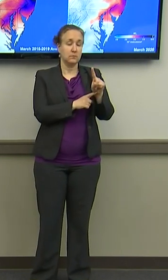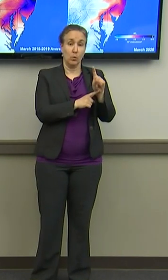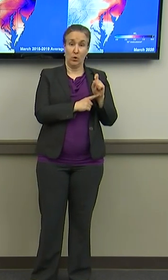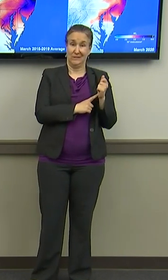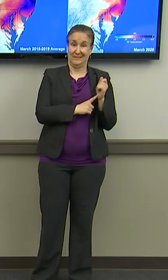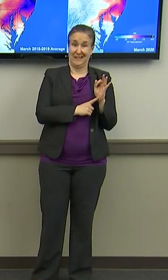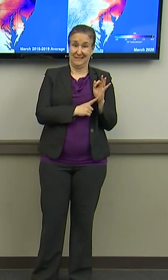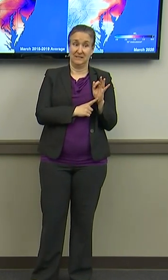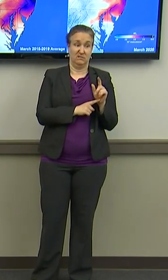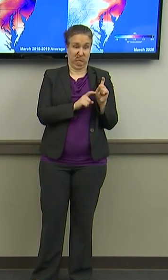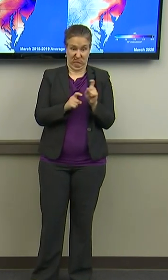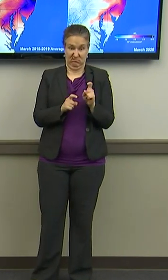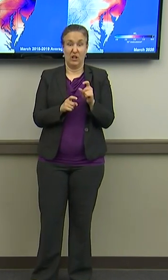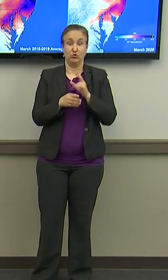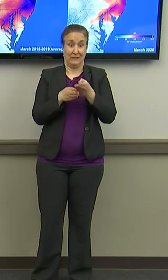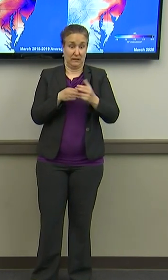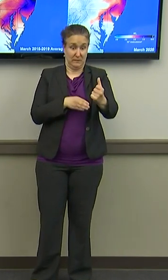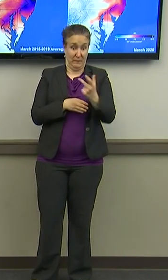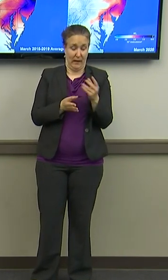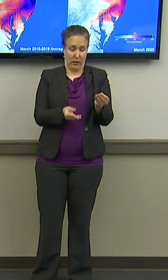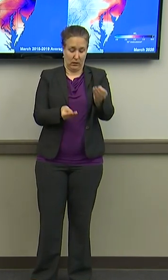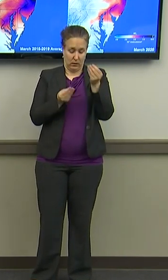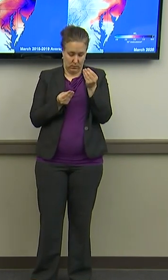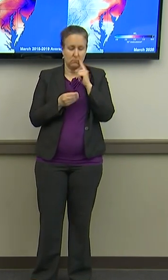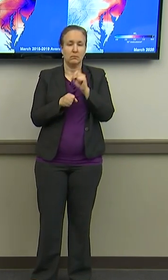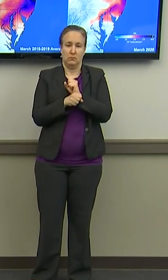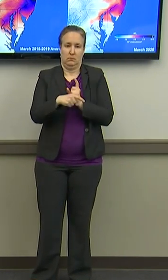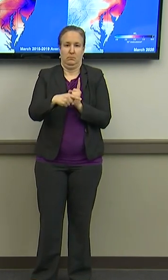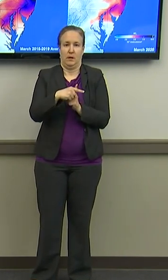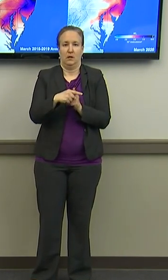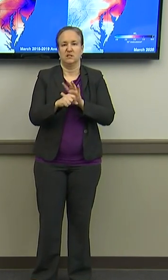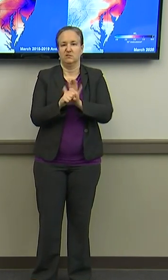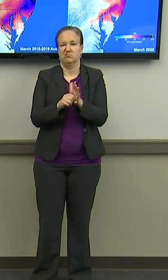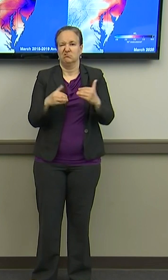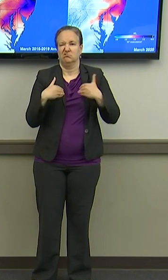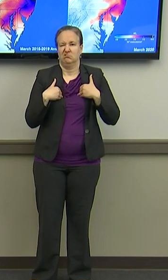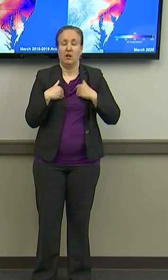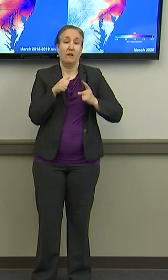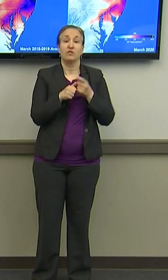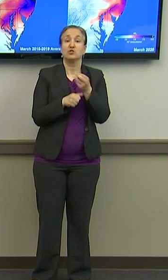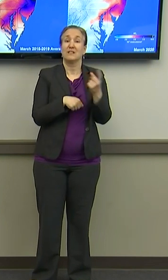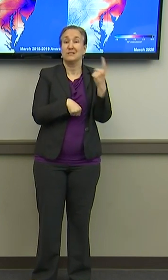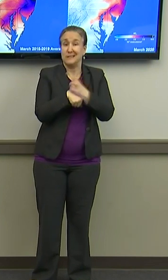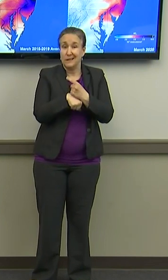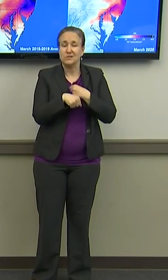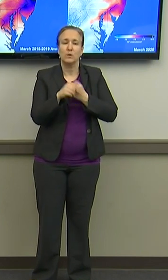119 of those individuals are positive. So for those first several days, we are running